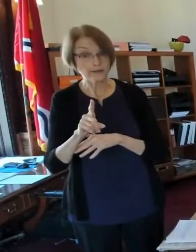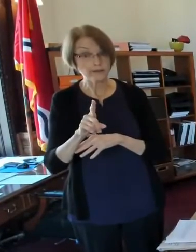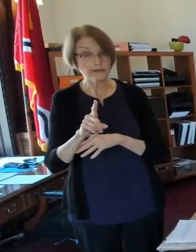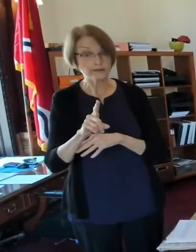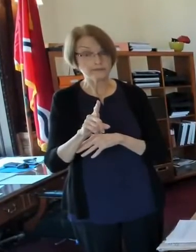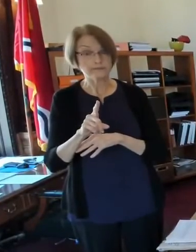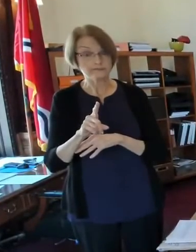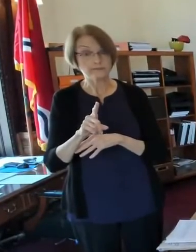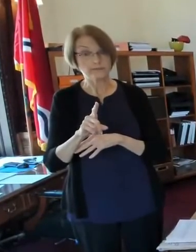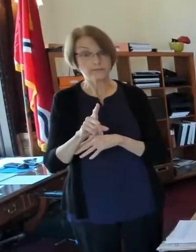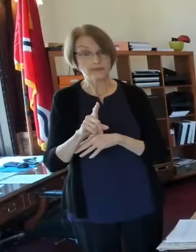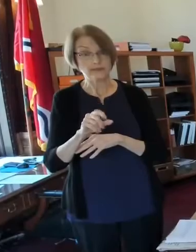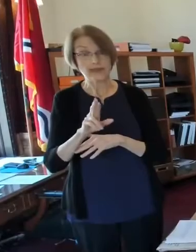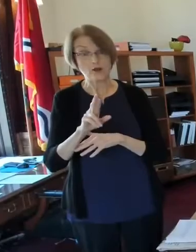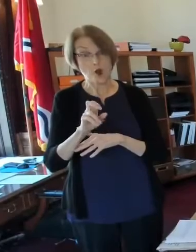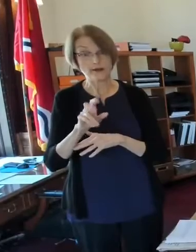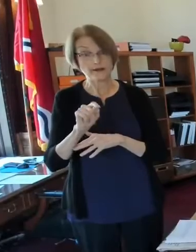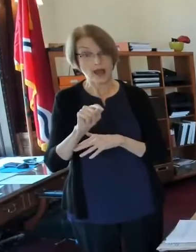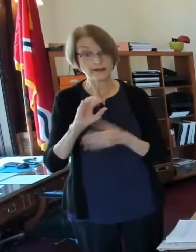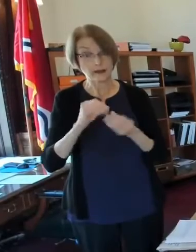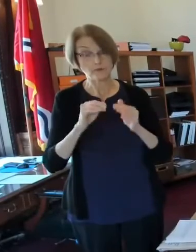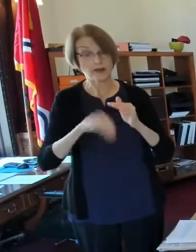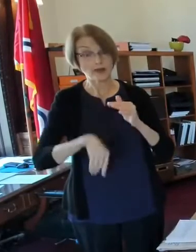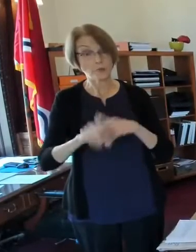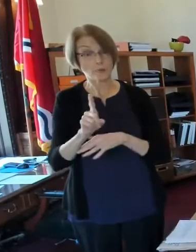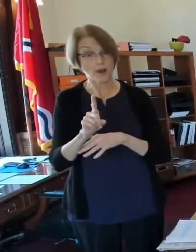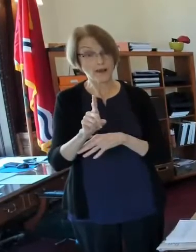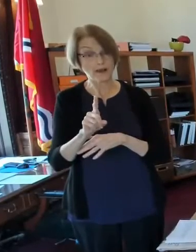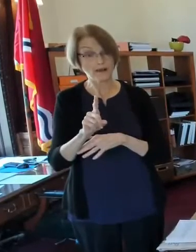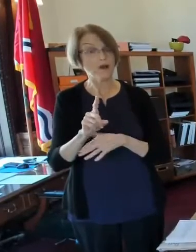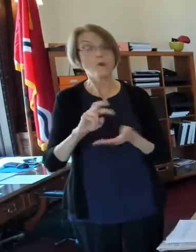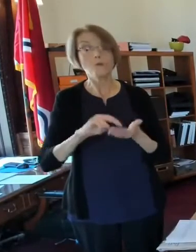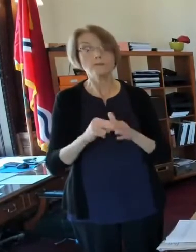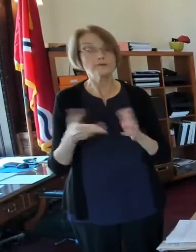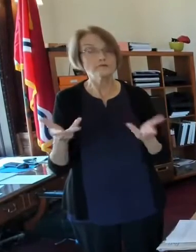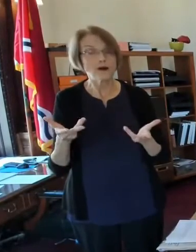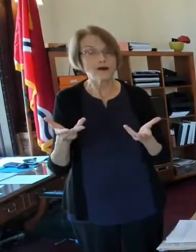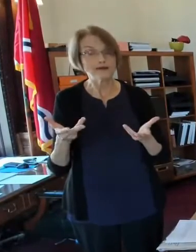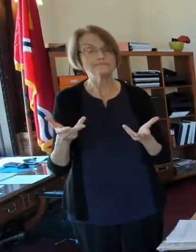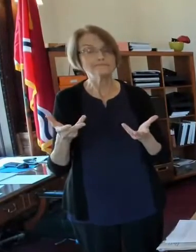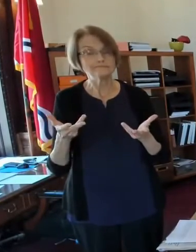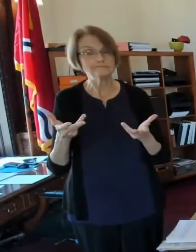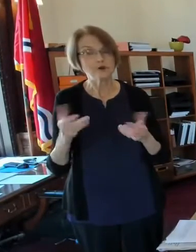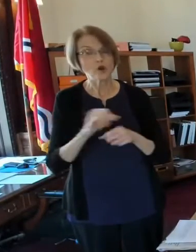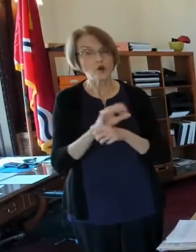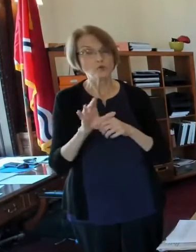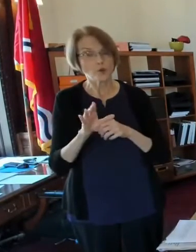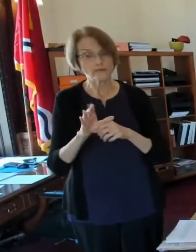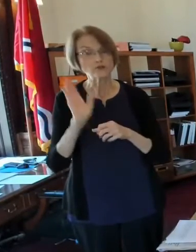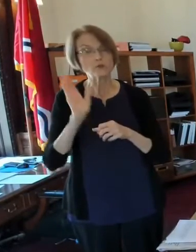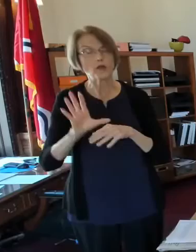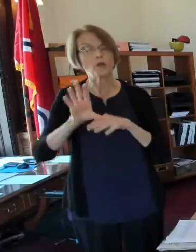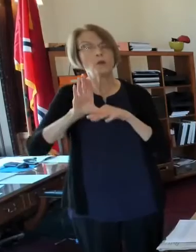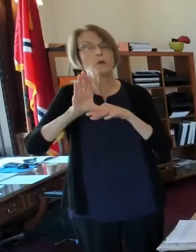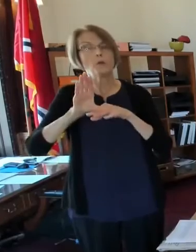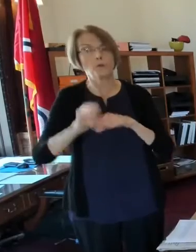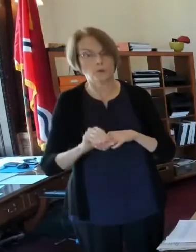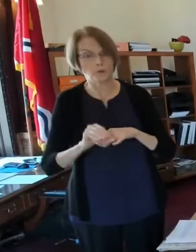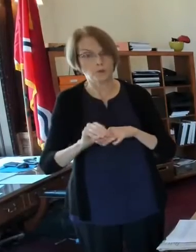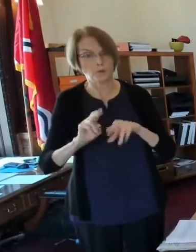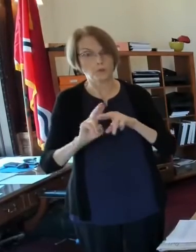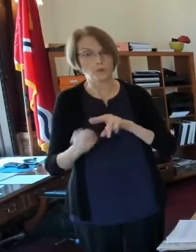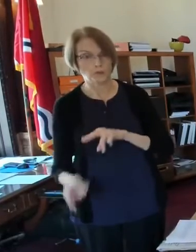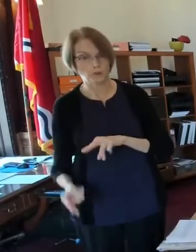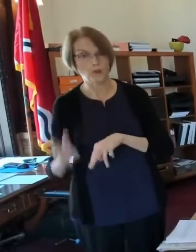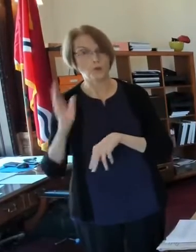rate, or if your R-naught rate is under one, then you know that your case counts should begin going down.